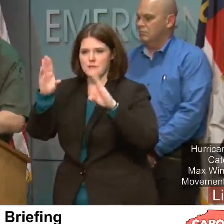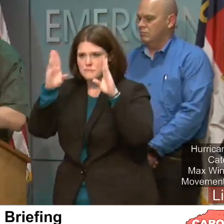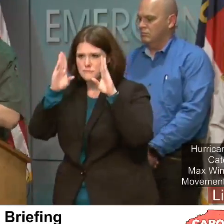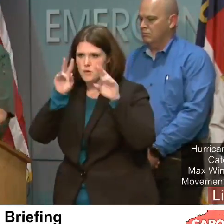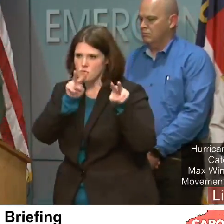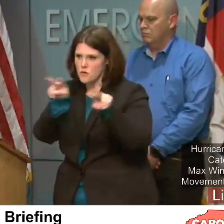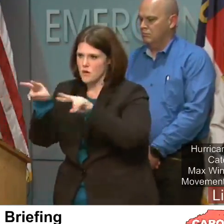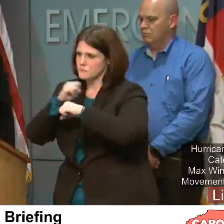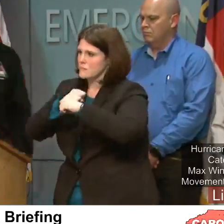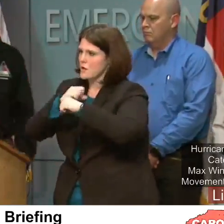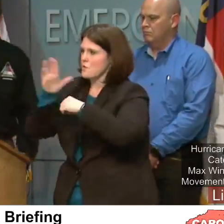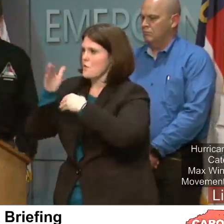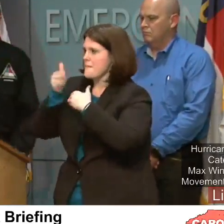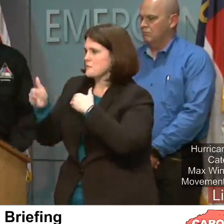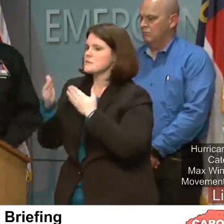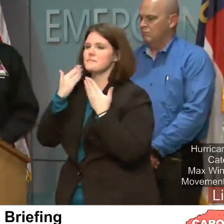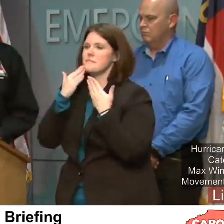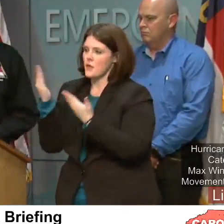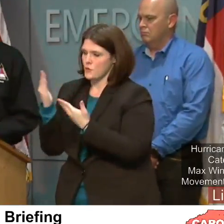sir.